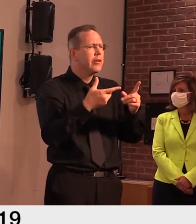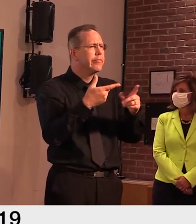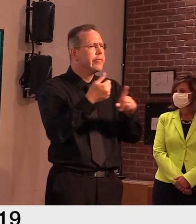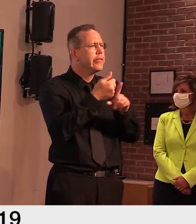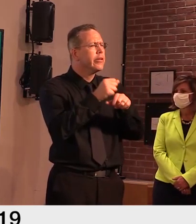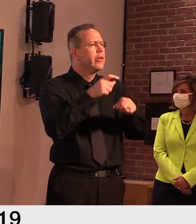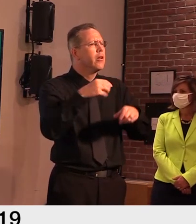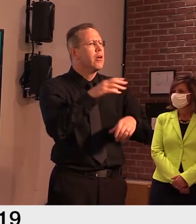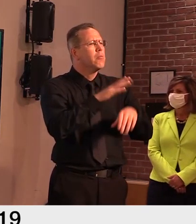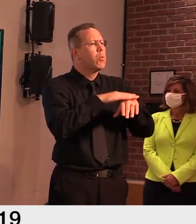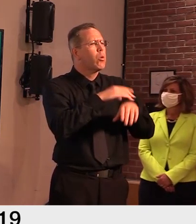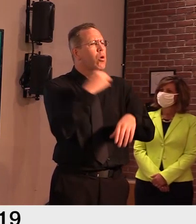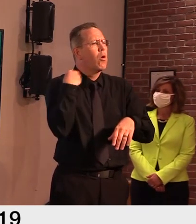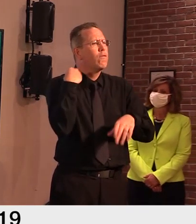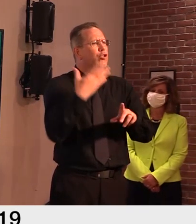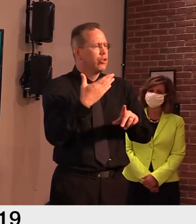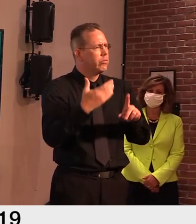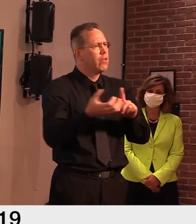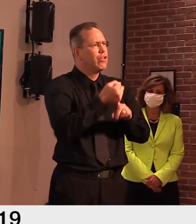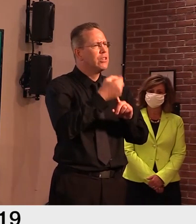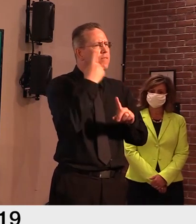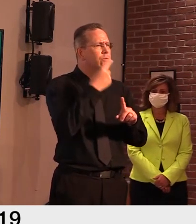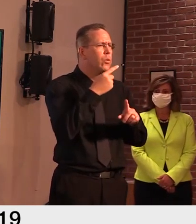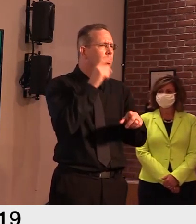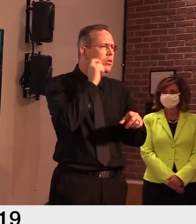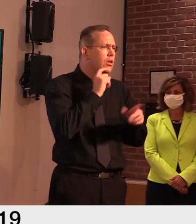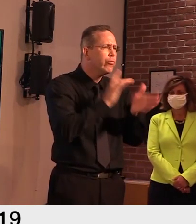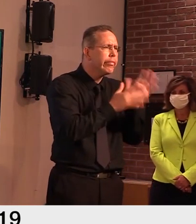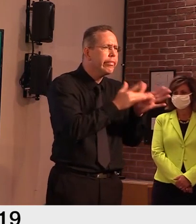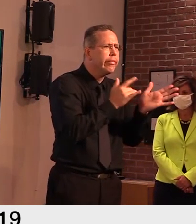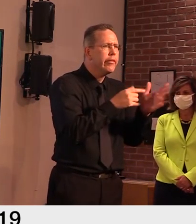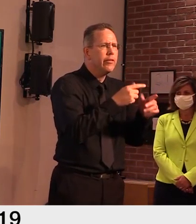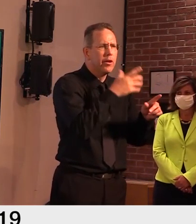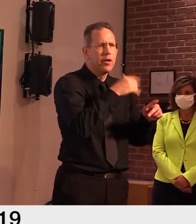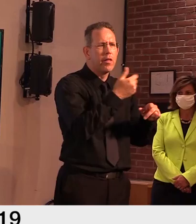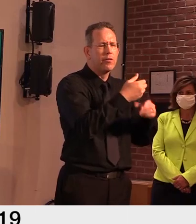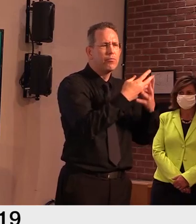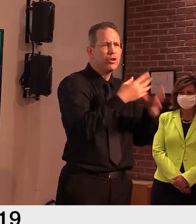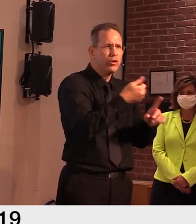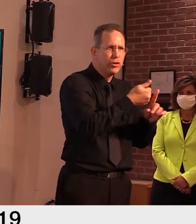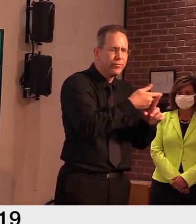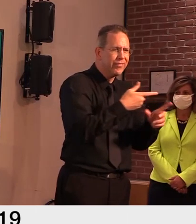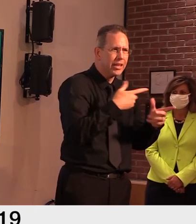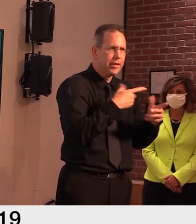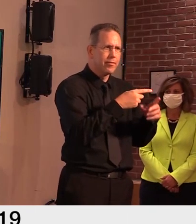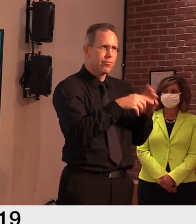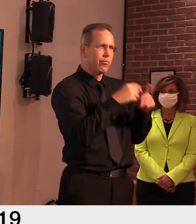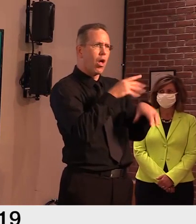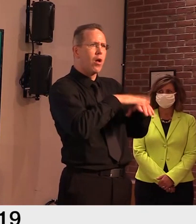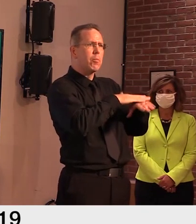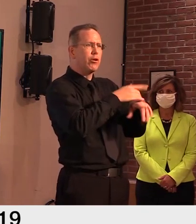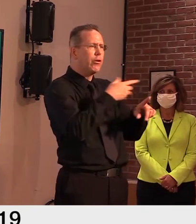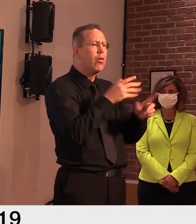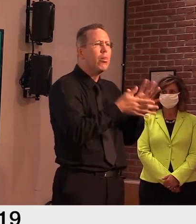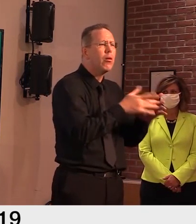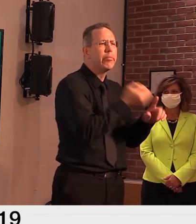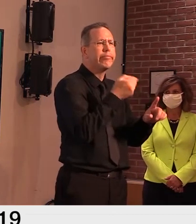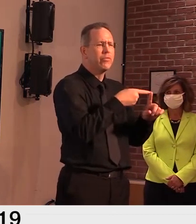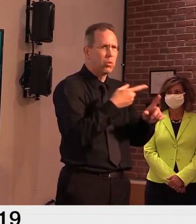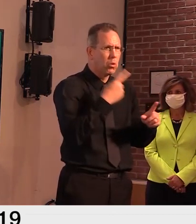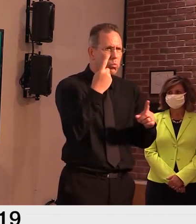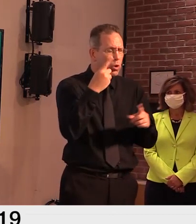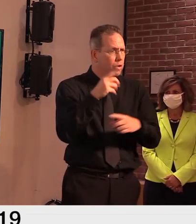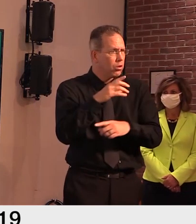corrections and prison reform efforts that the state has been undergoing, I guess, has any progress been made, especially since we're